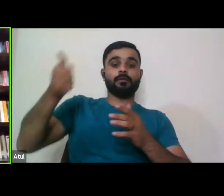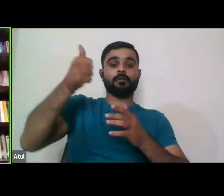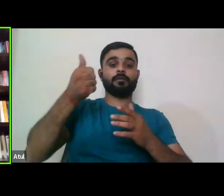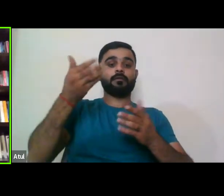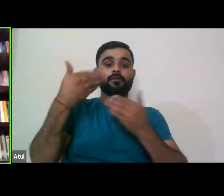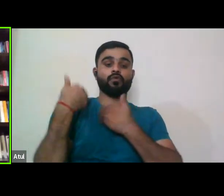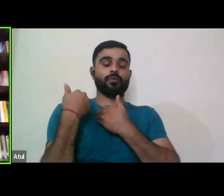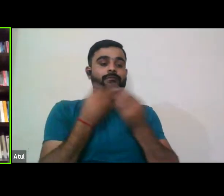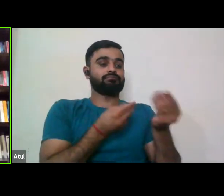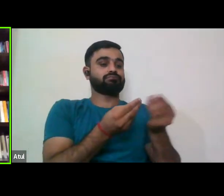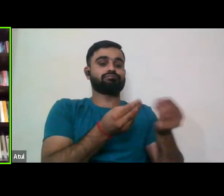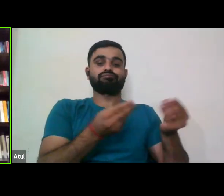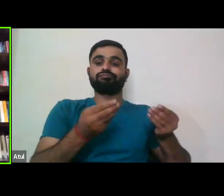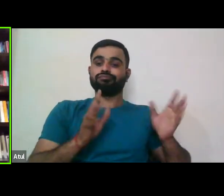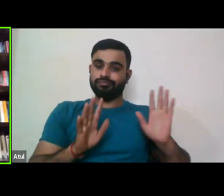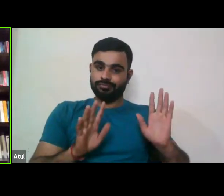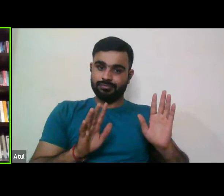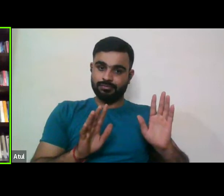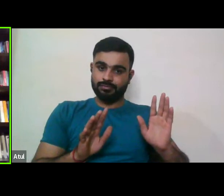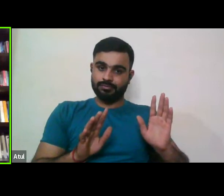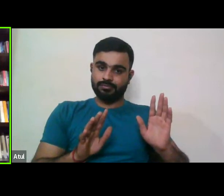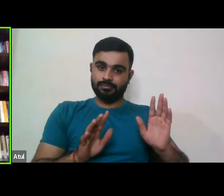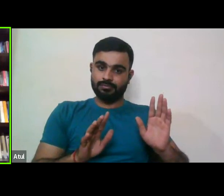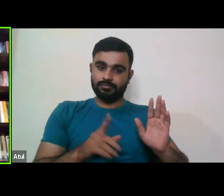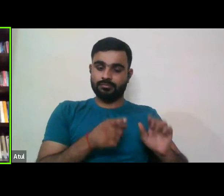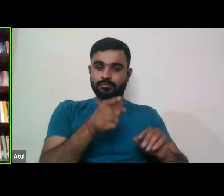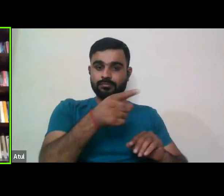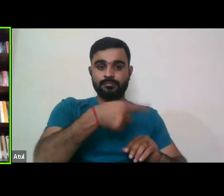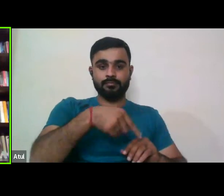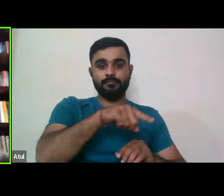over-assign cases to themselves, and then the